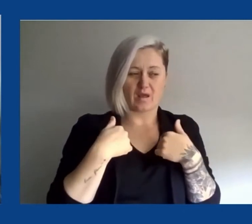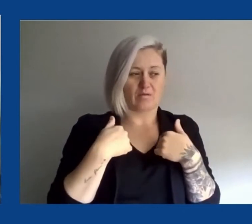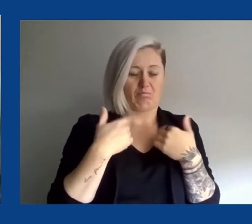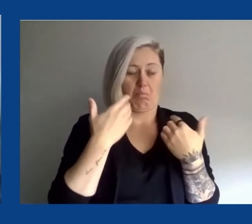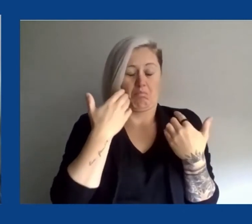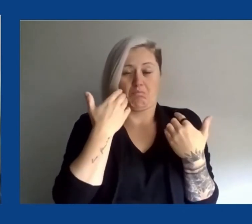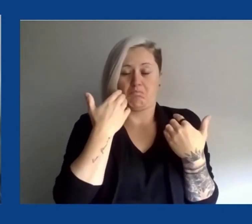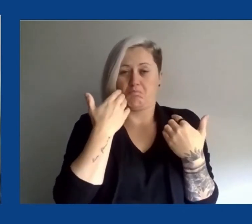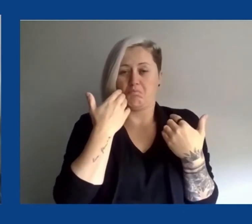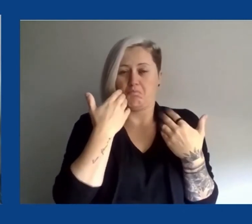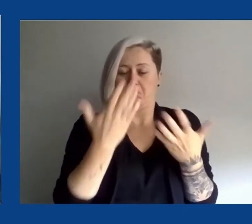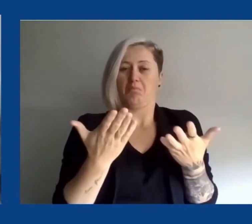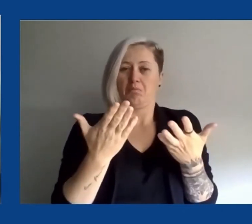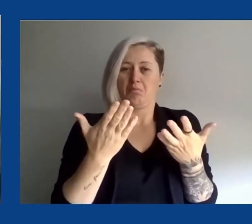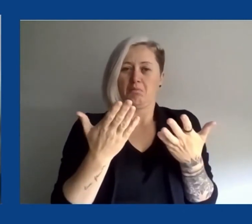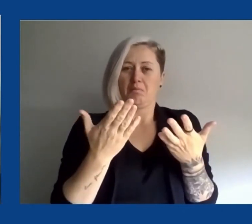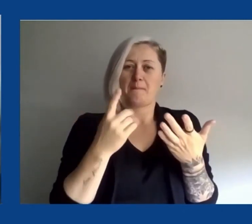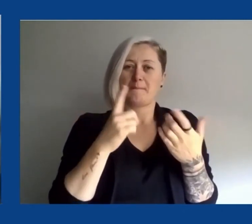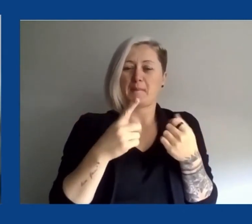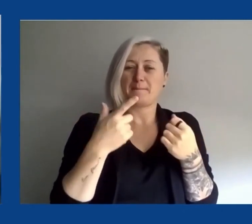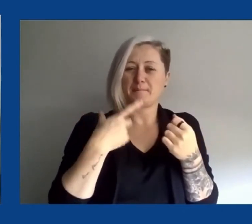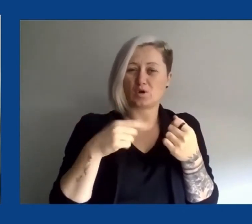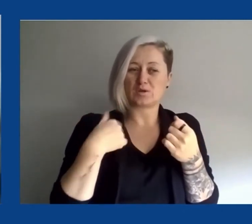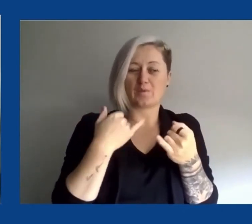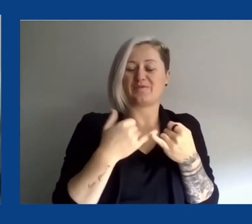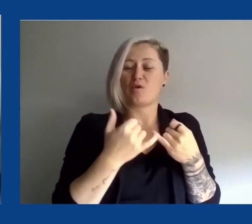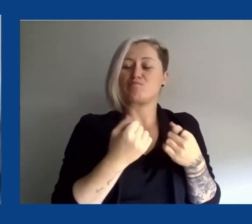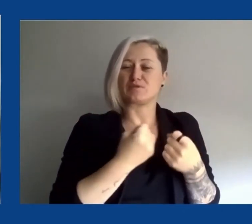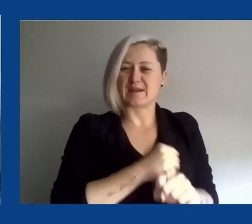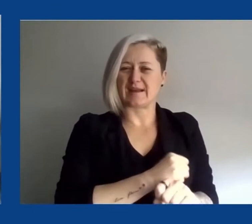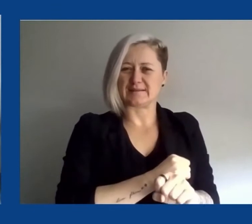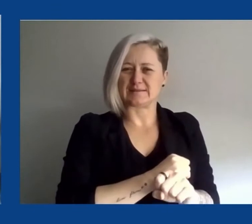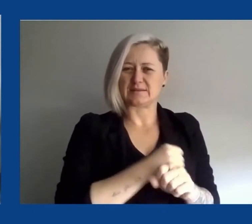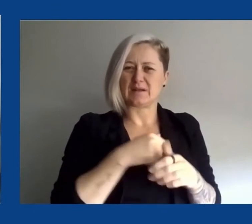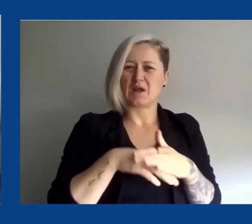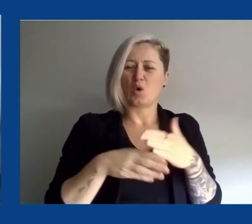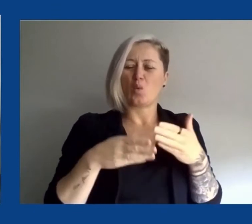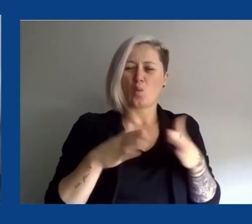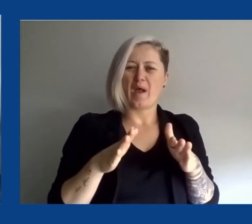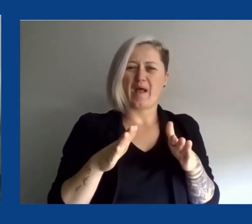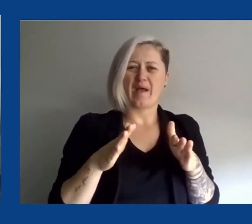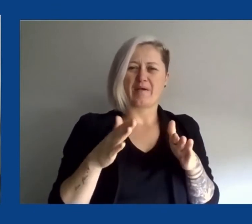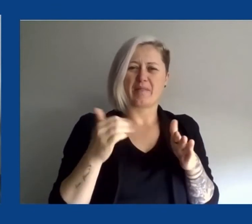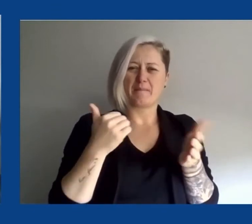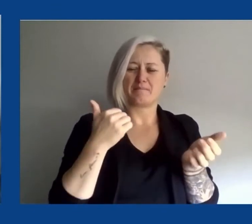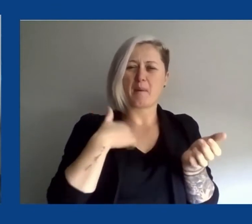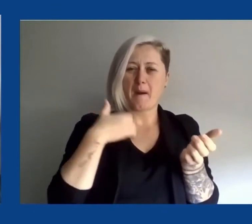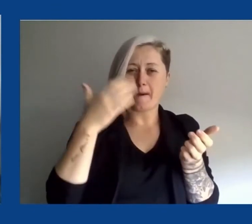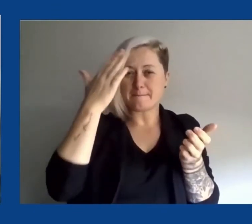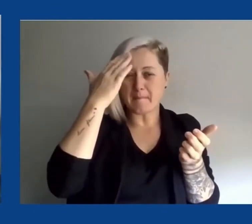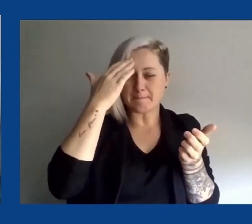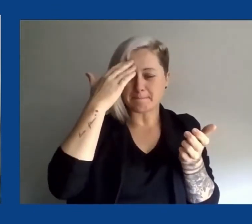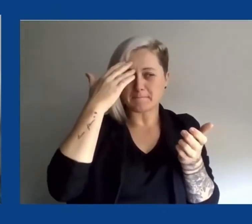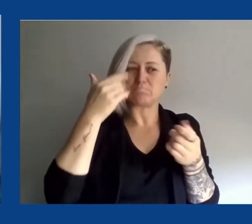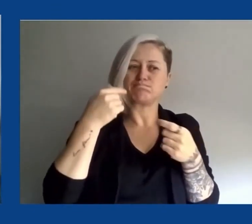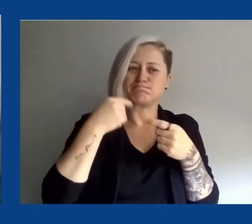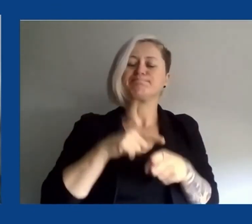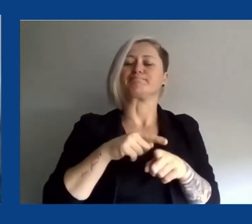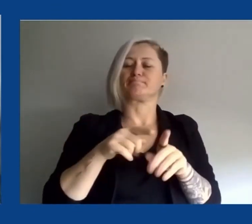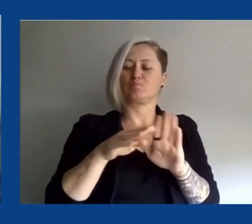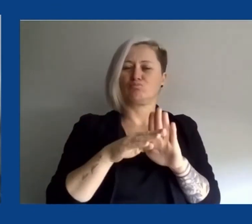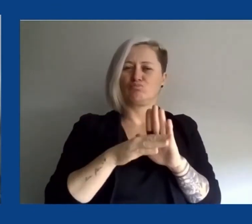but I was because I was very protected in a way that my mum obeyed the rules,